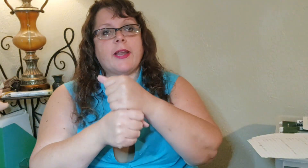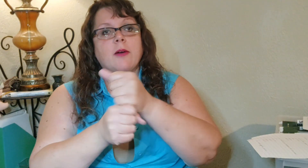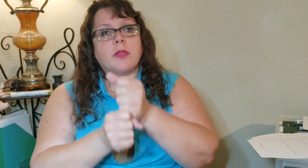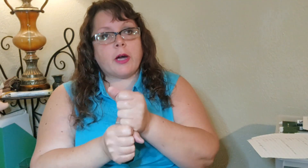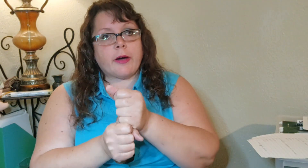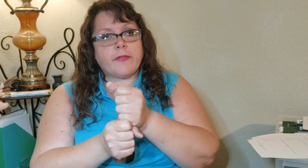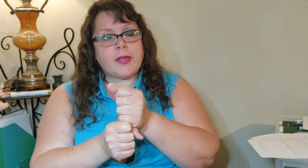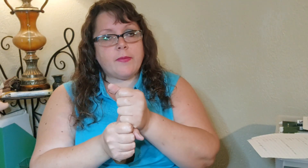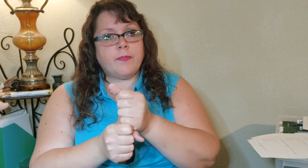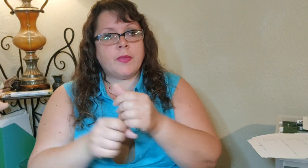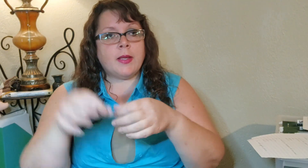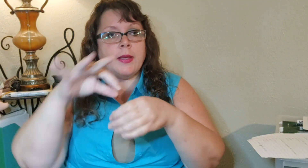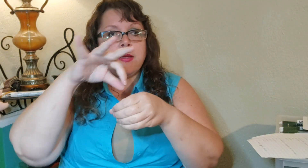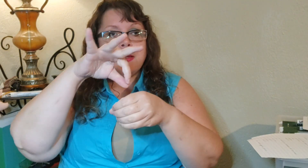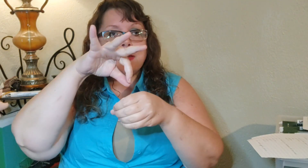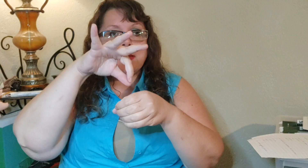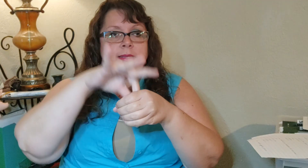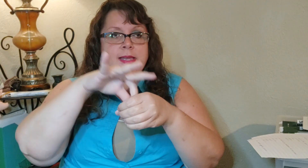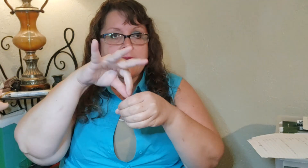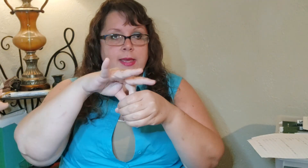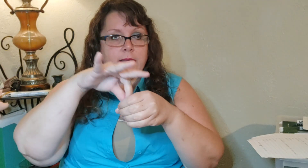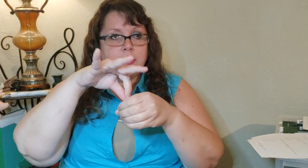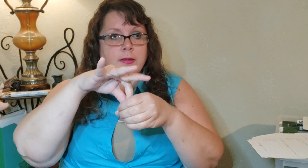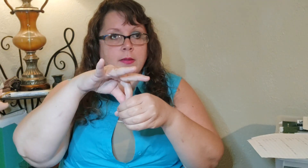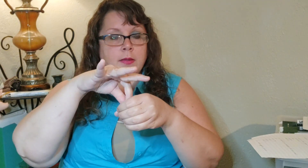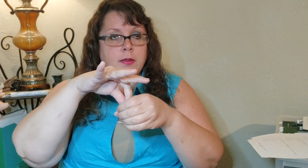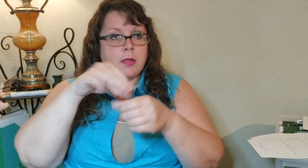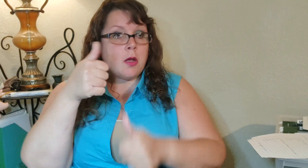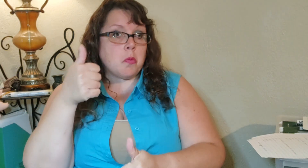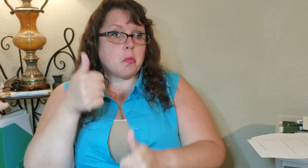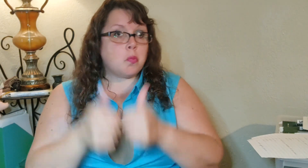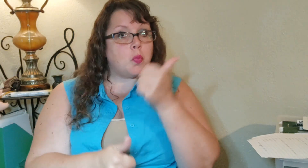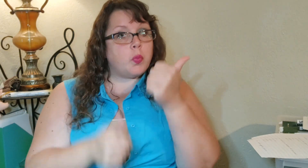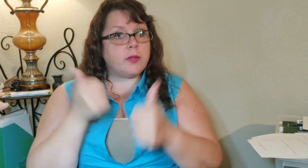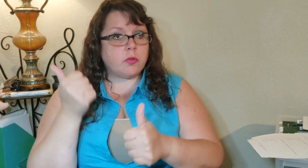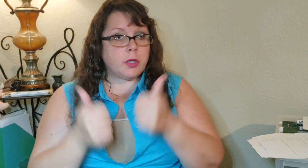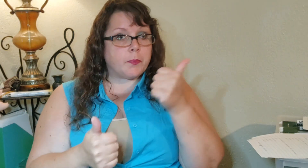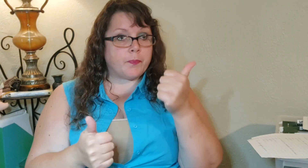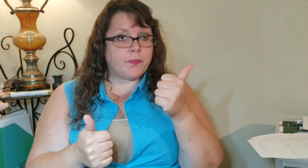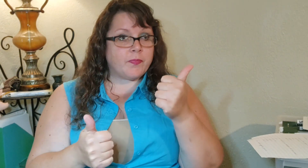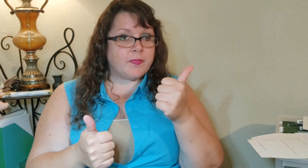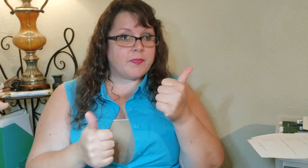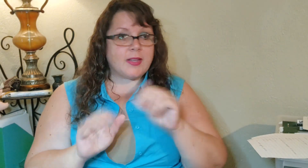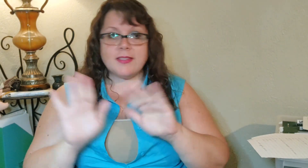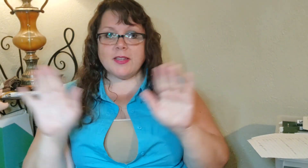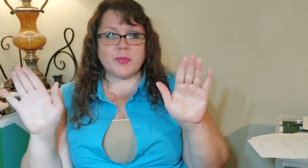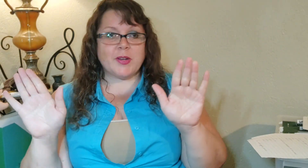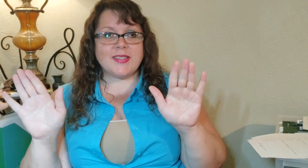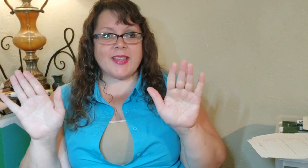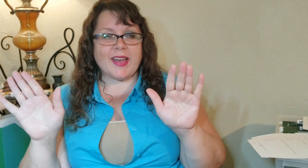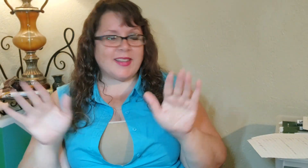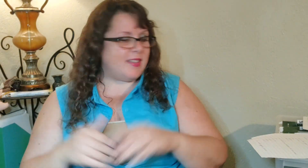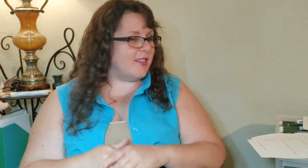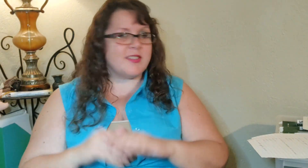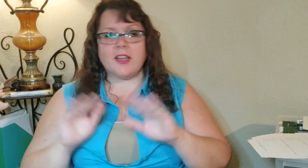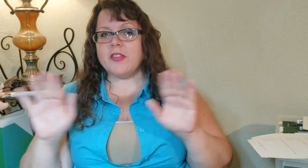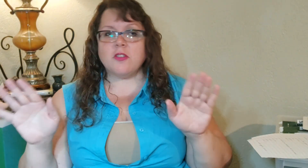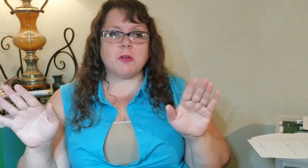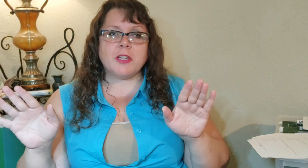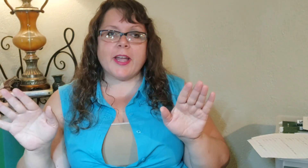out with coffee, tea, which one? Simple as that. There's nothing drawn